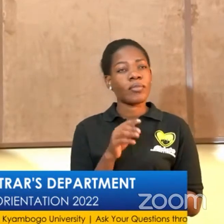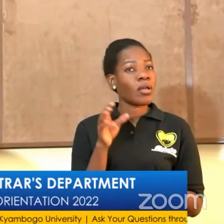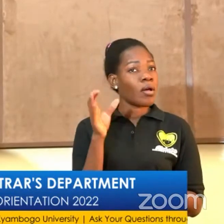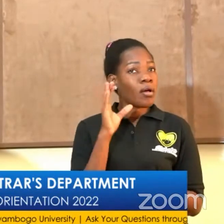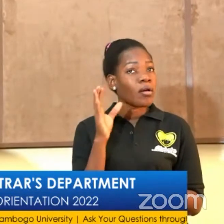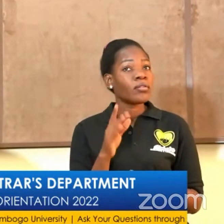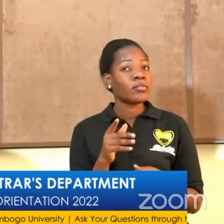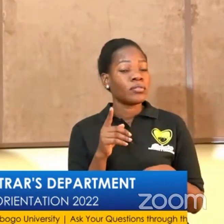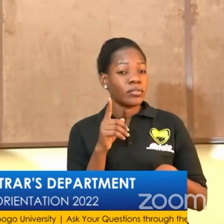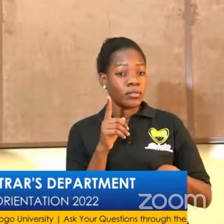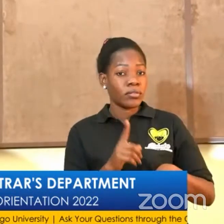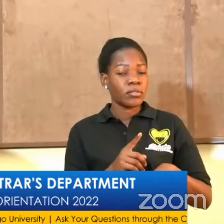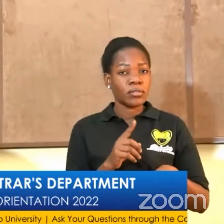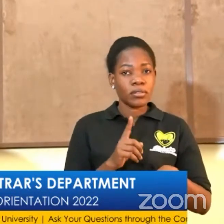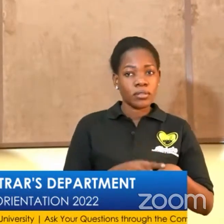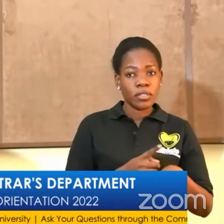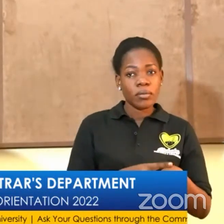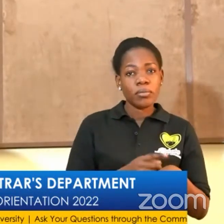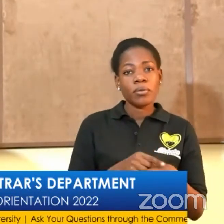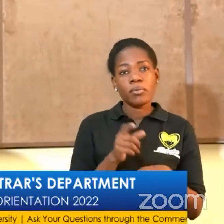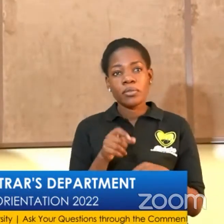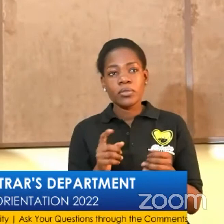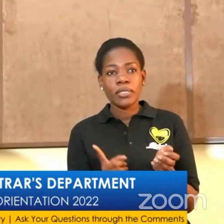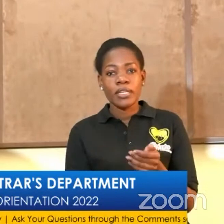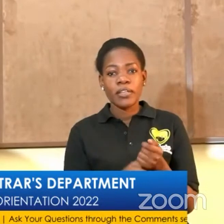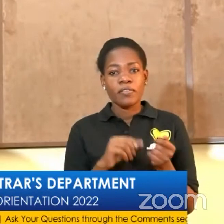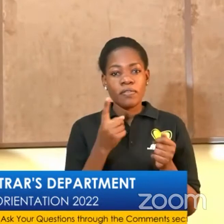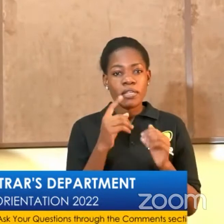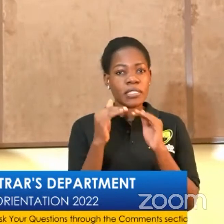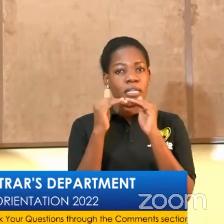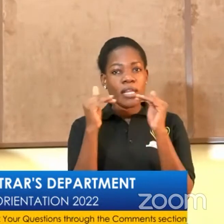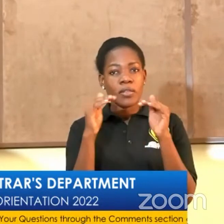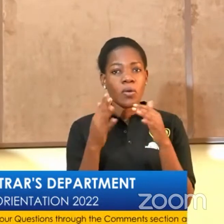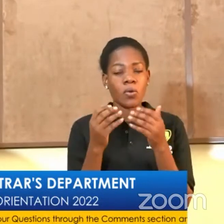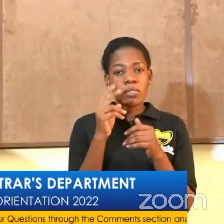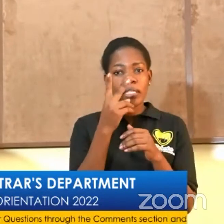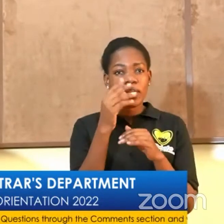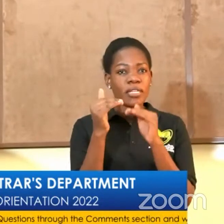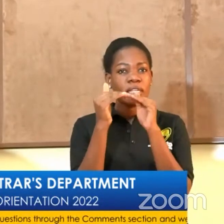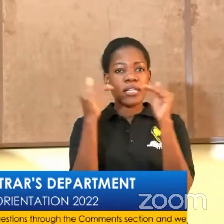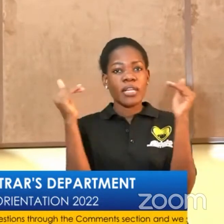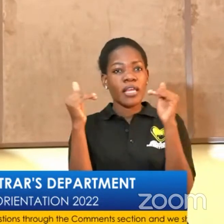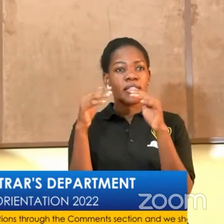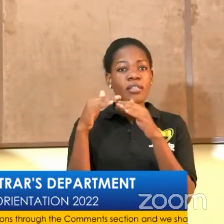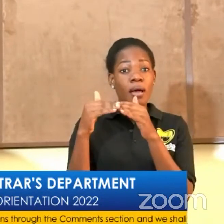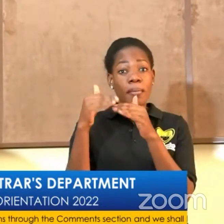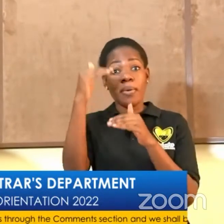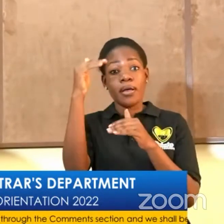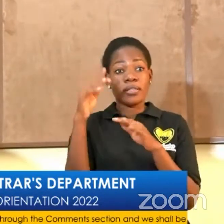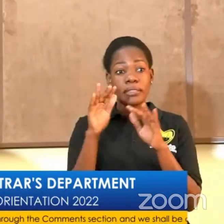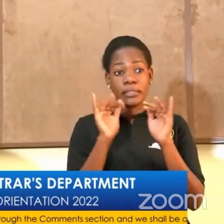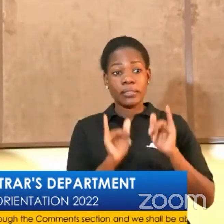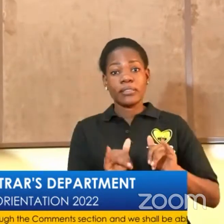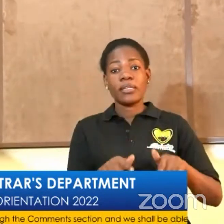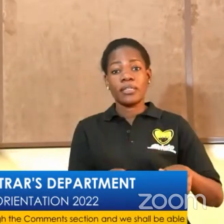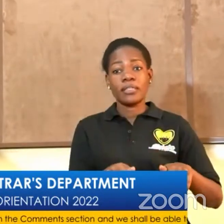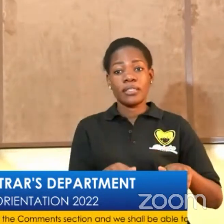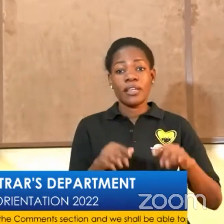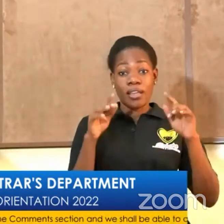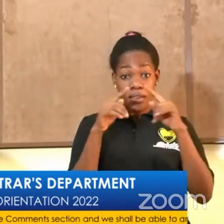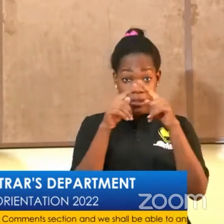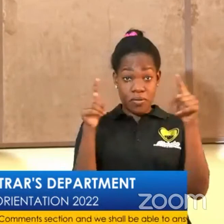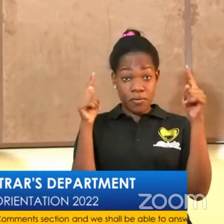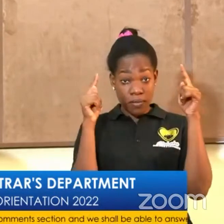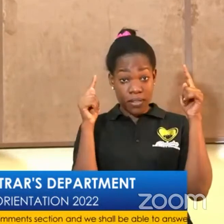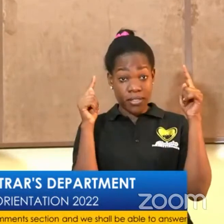somebody scores a first class or second class upper, he's retained in the university.